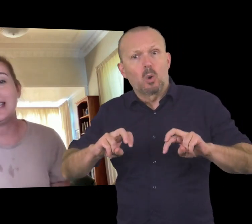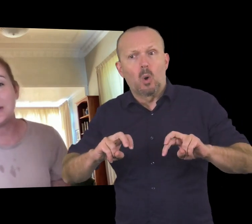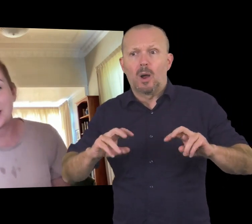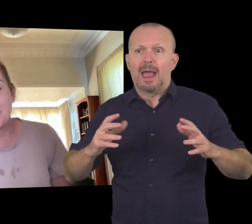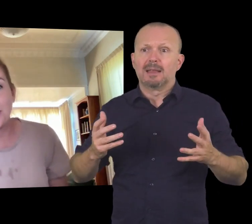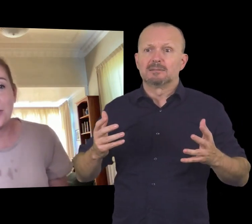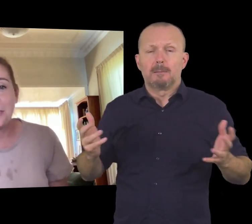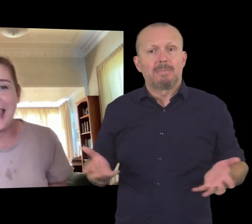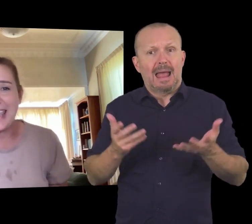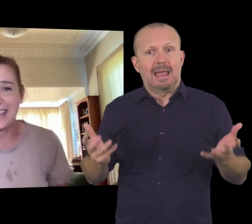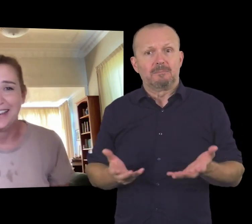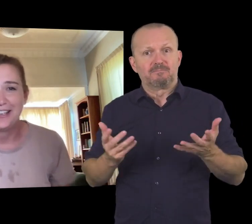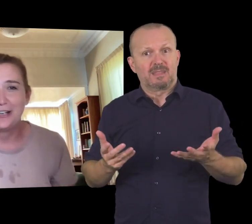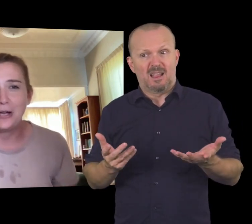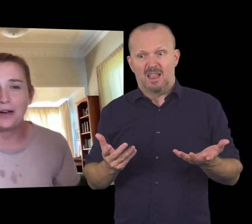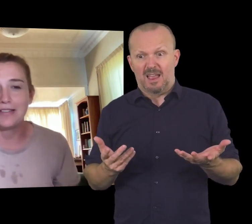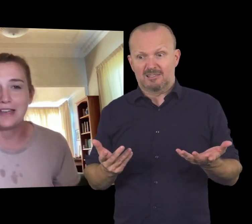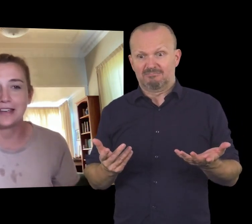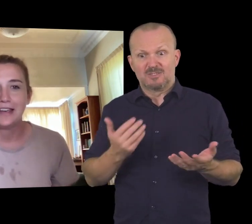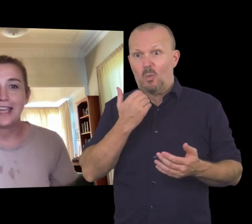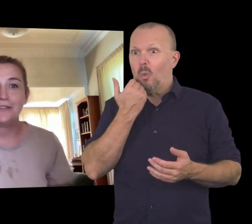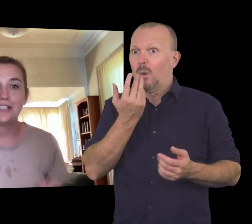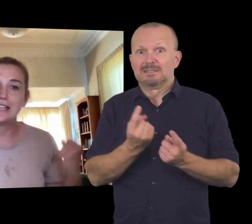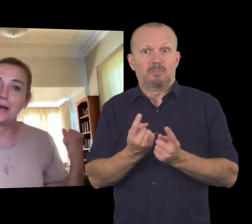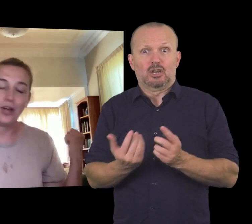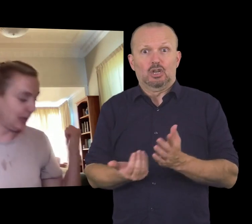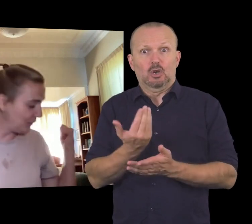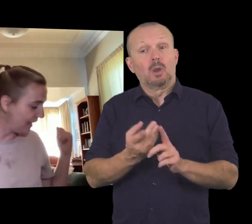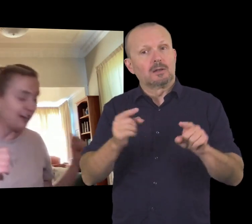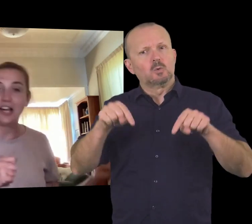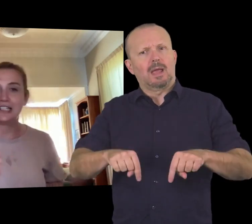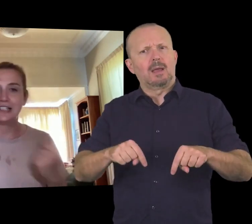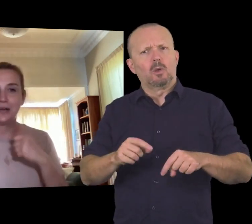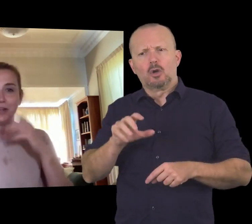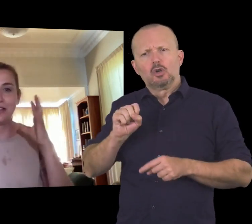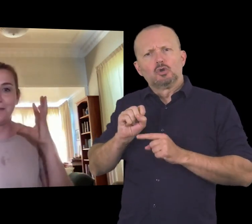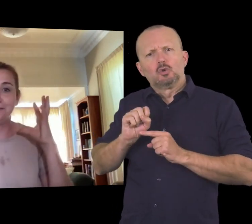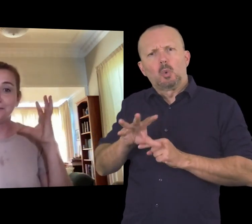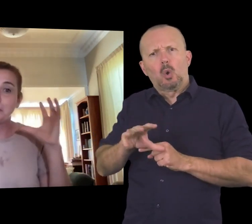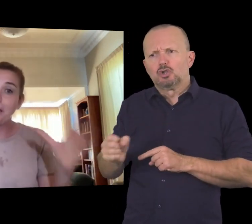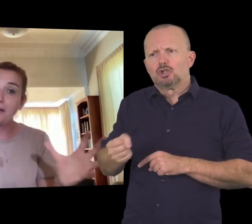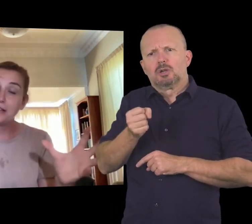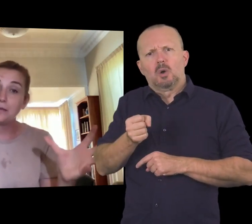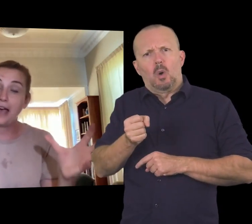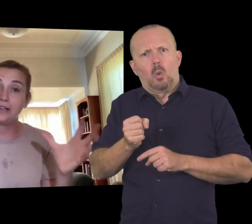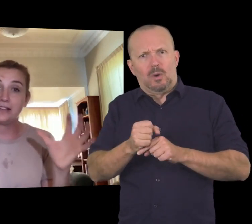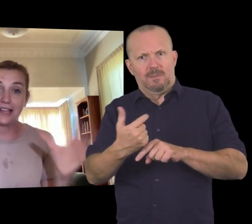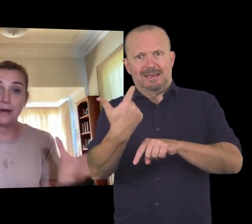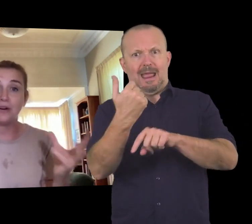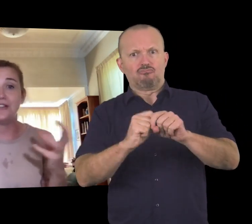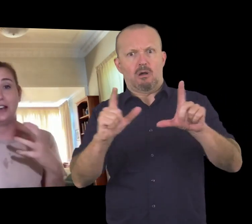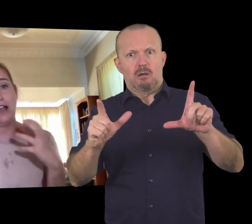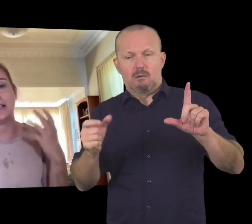We're keen to explore and play. You know, I think even today, working with that light today, with having